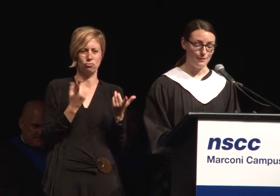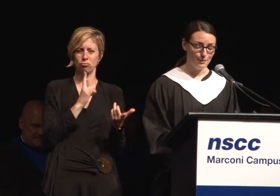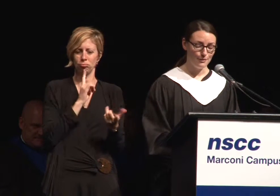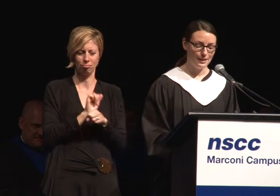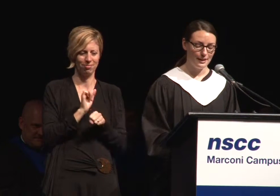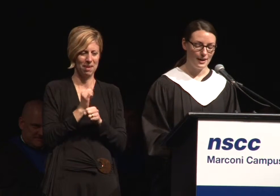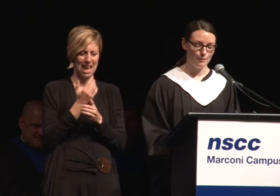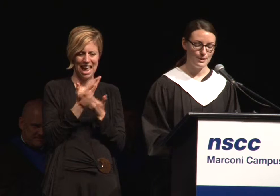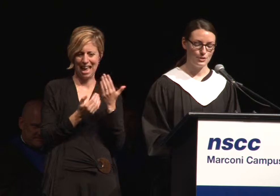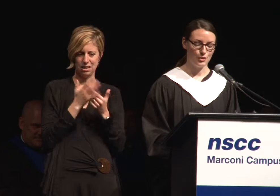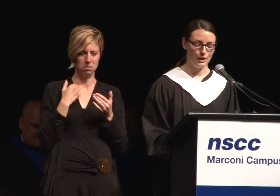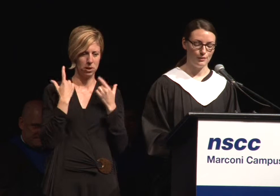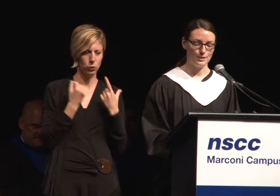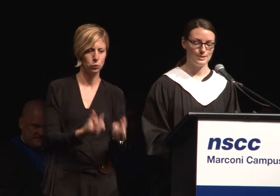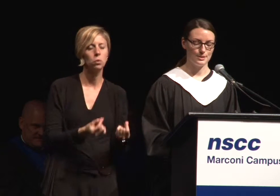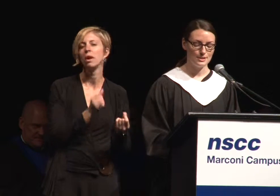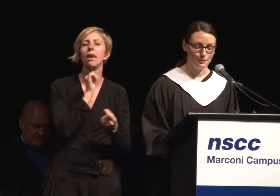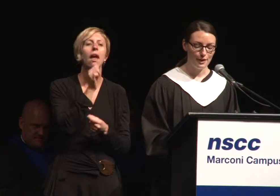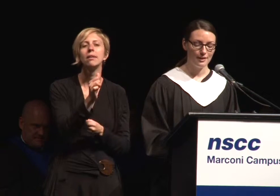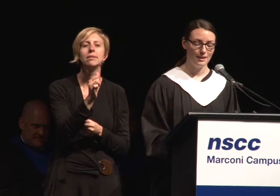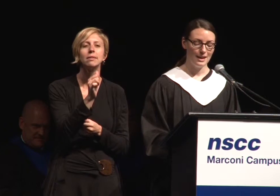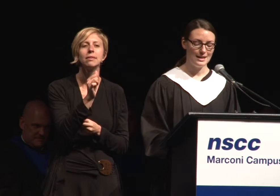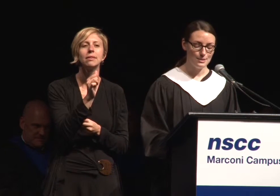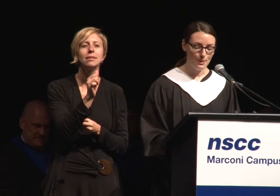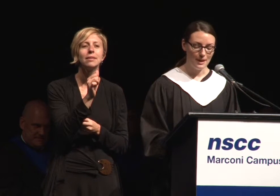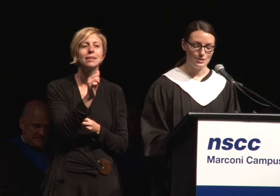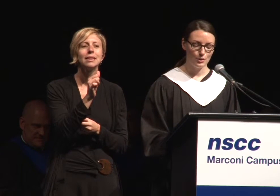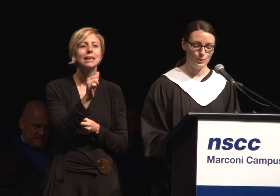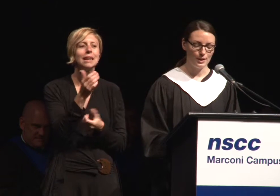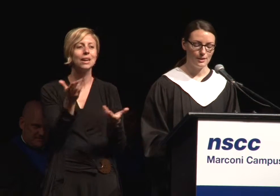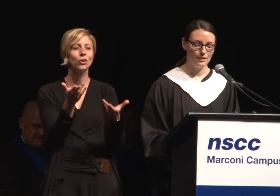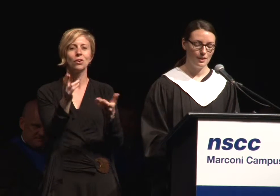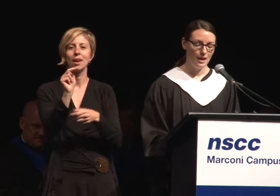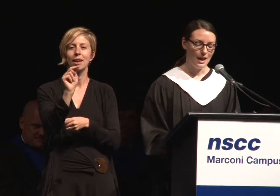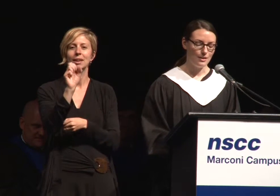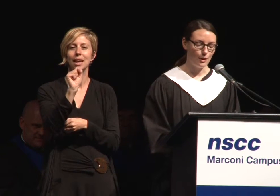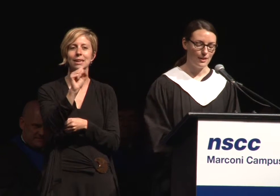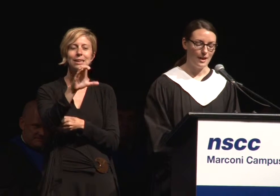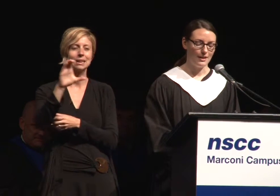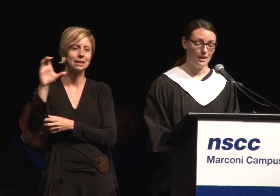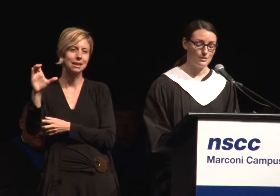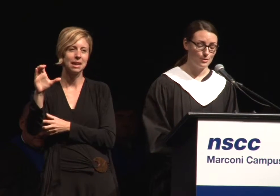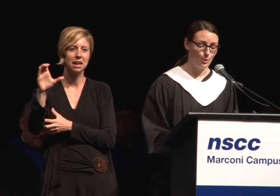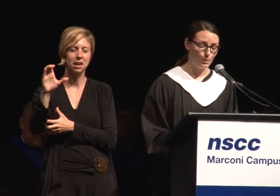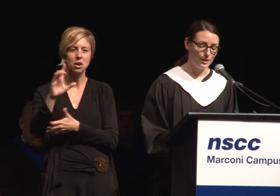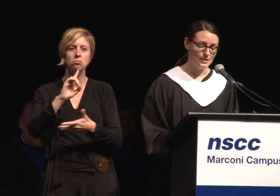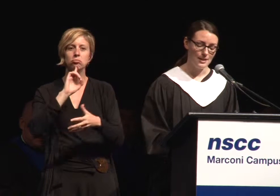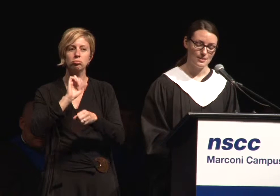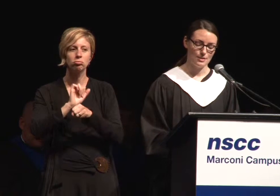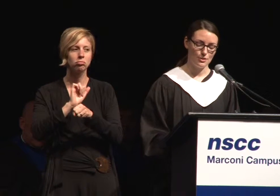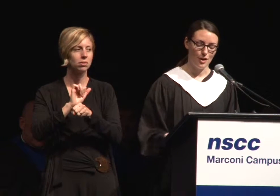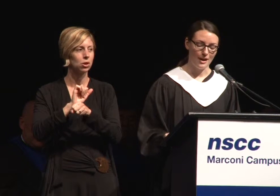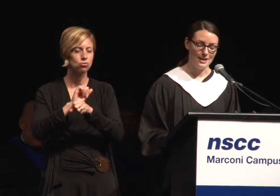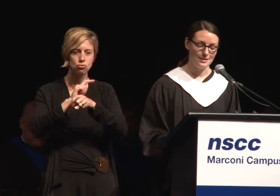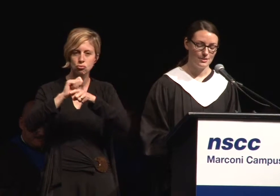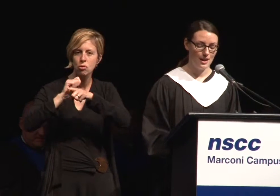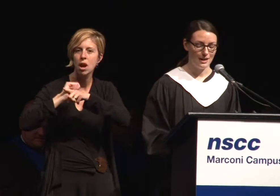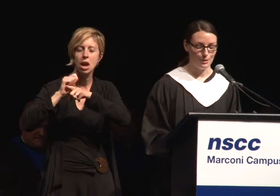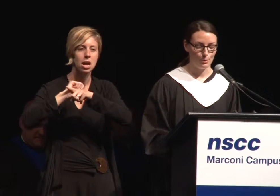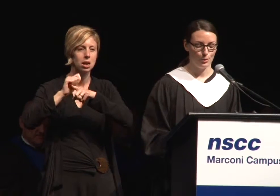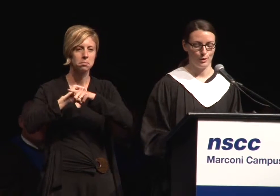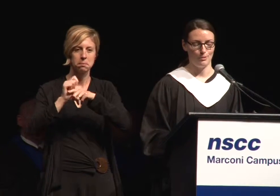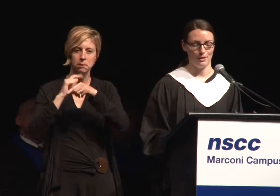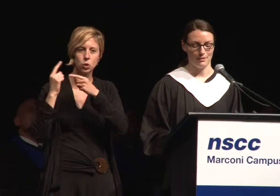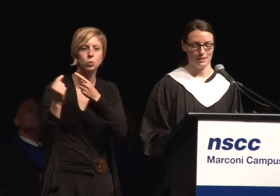I love the feeling of being trained for a specific, in-demand career and knowing that I can enter the workplace as a strong asset to